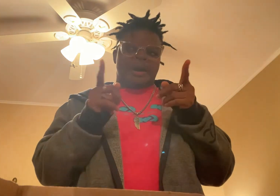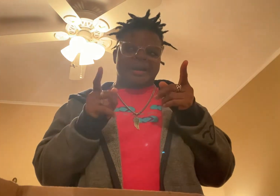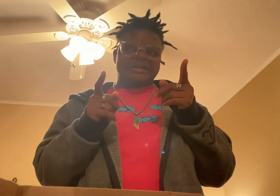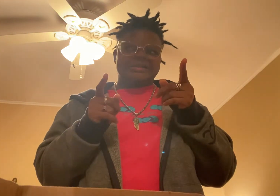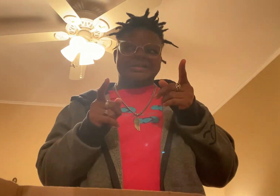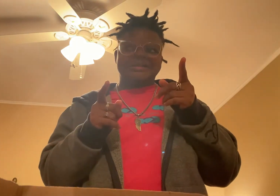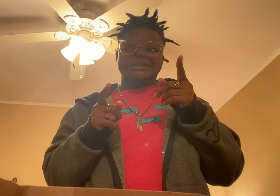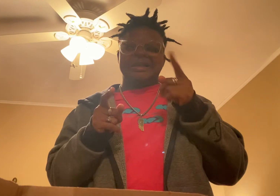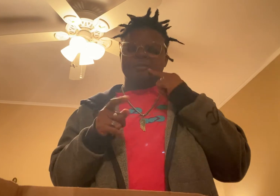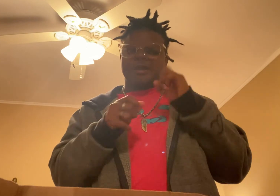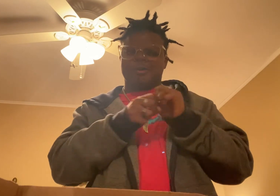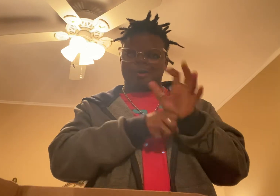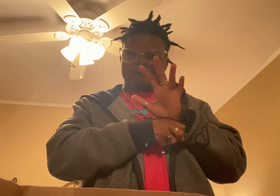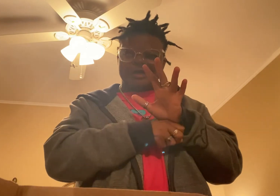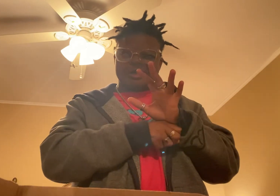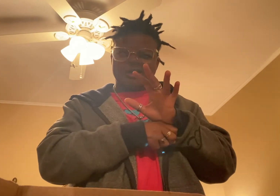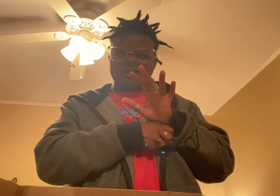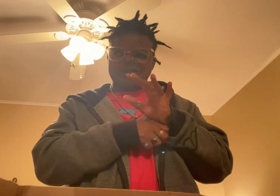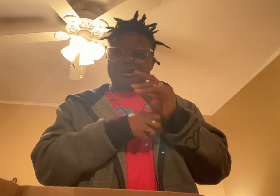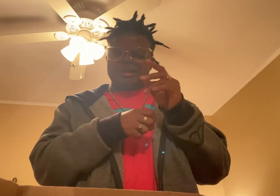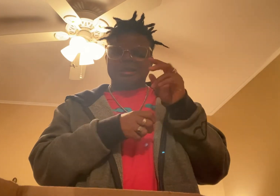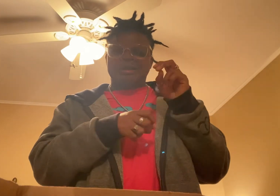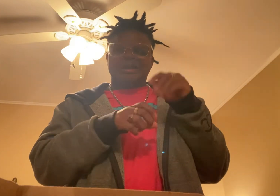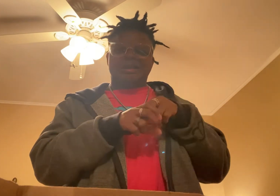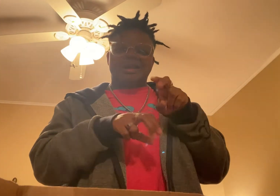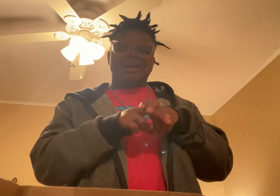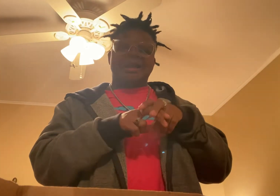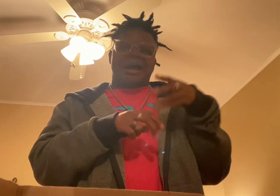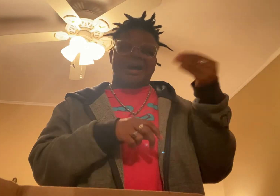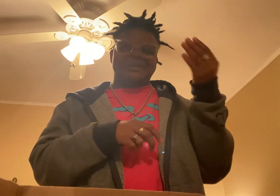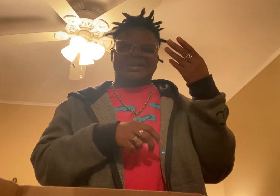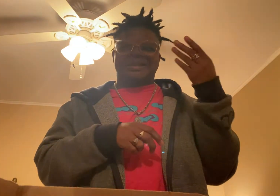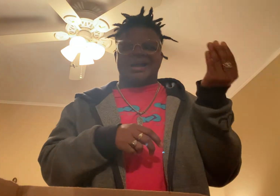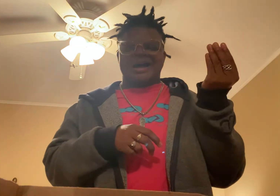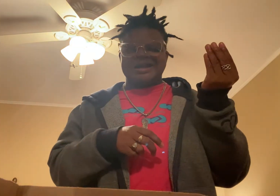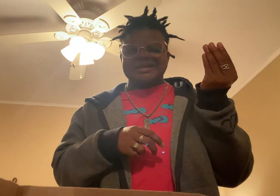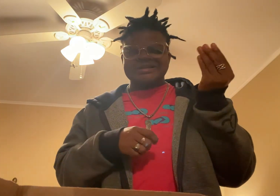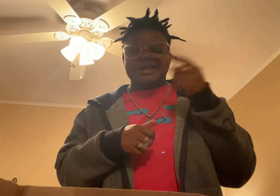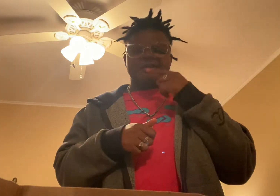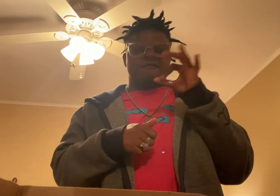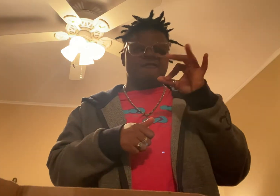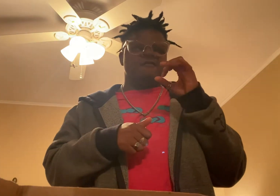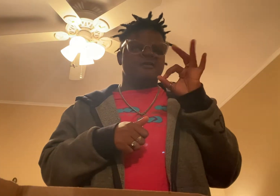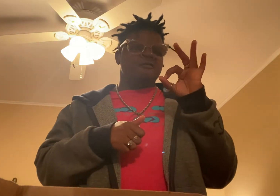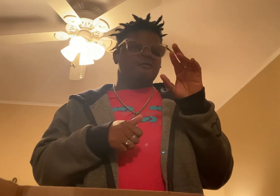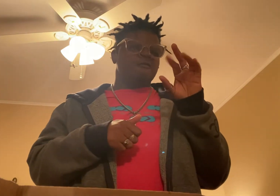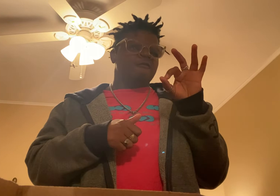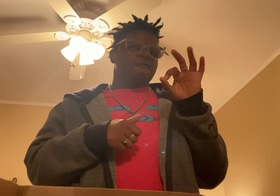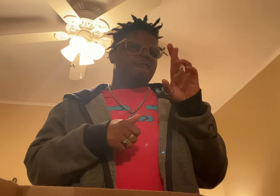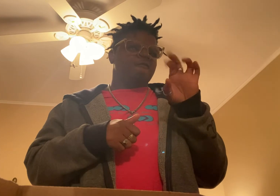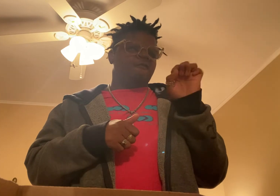but if you have COVID, sitting outside, getting